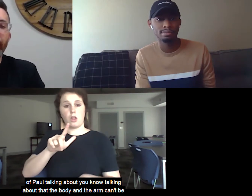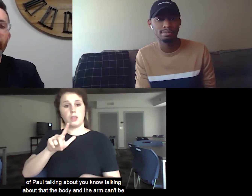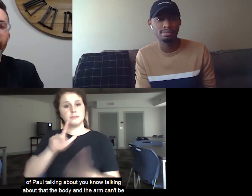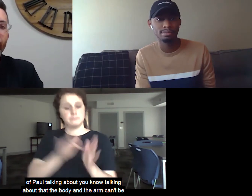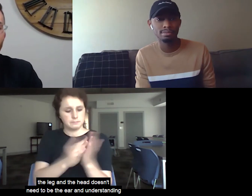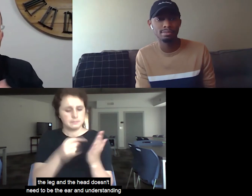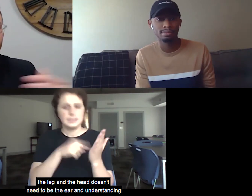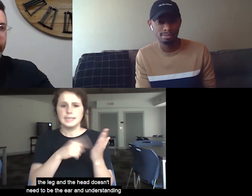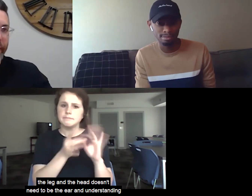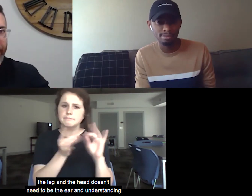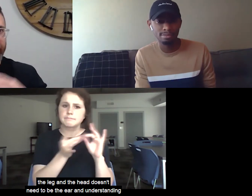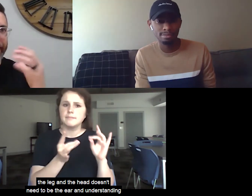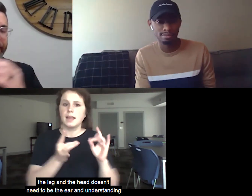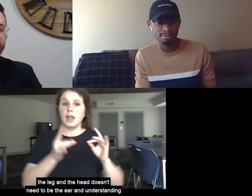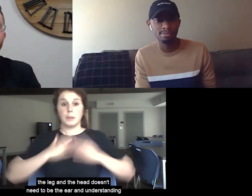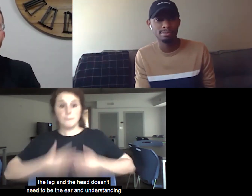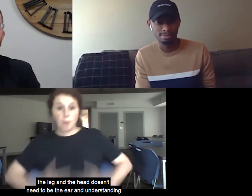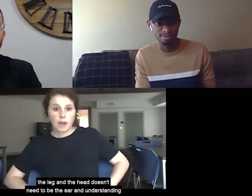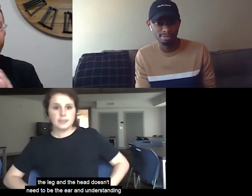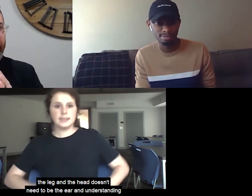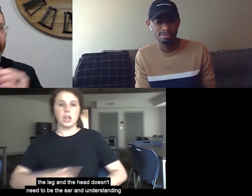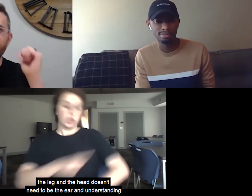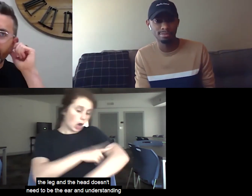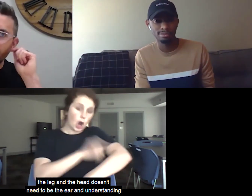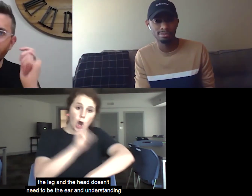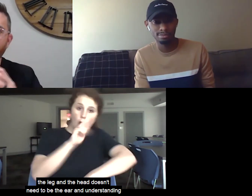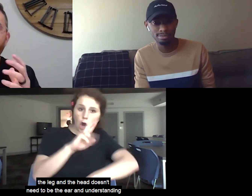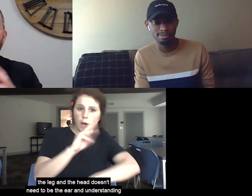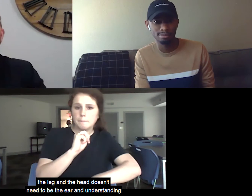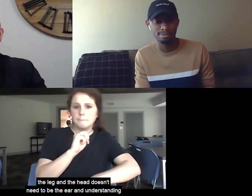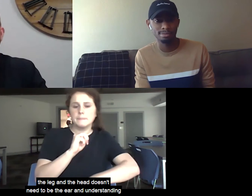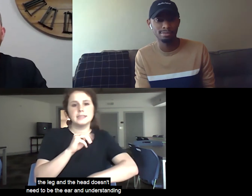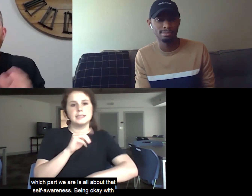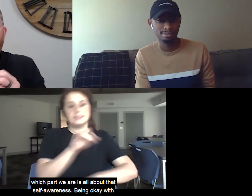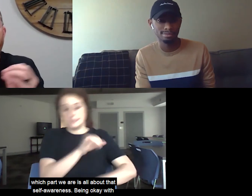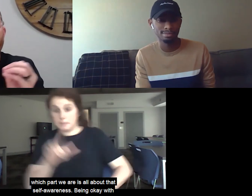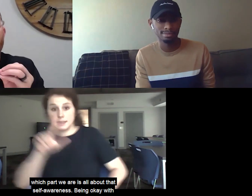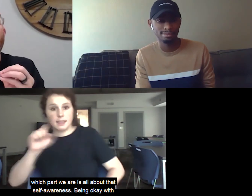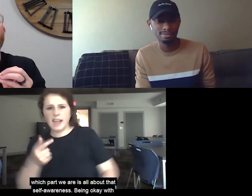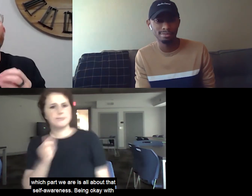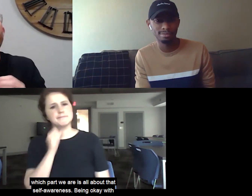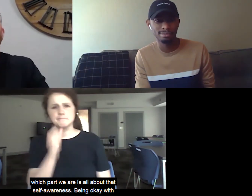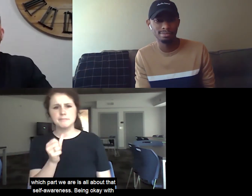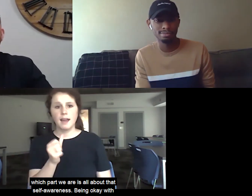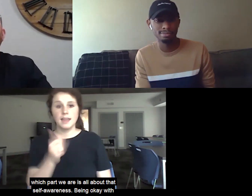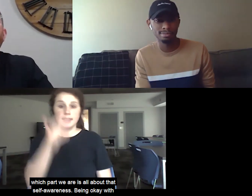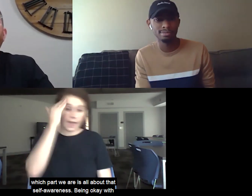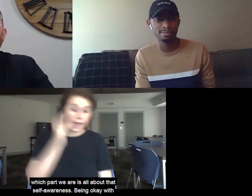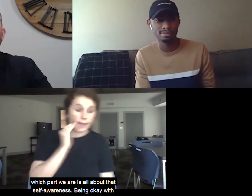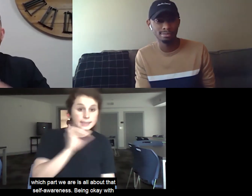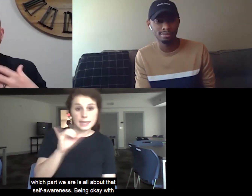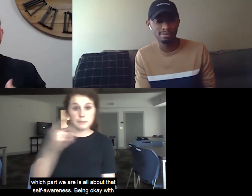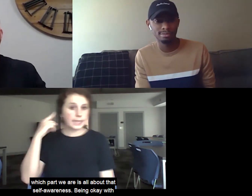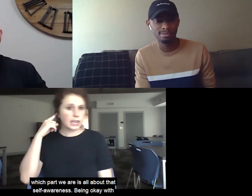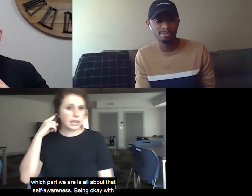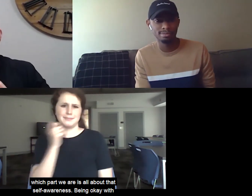and the arm can't be the leg, and the head doesn't need to be the ear, and understanding which part we are.